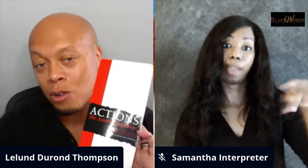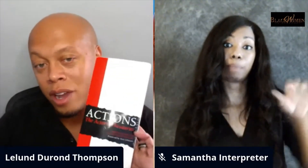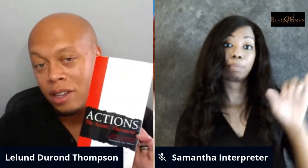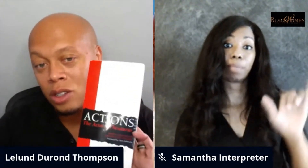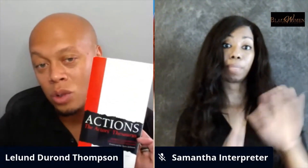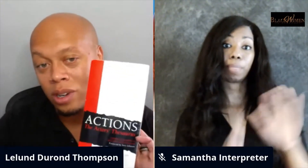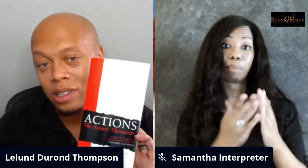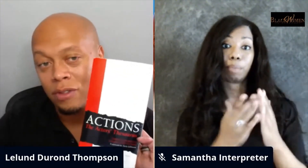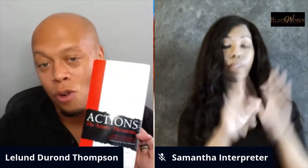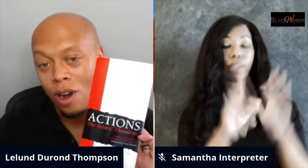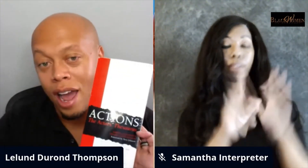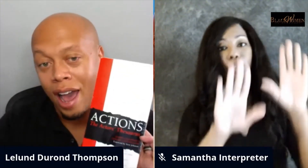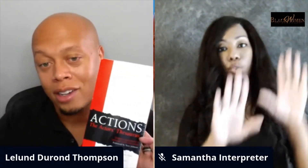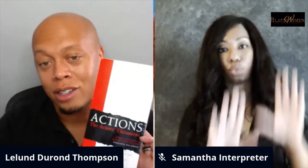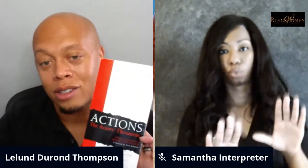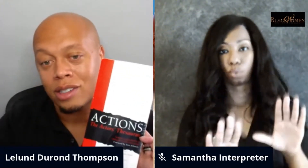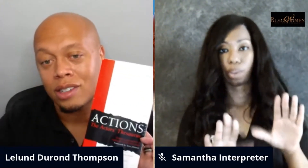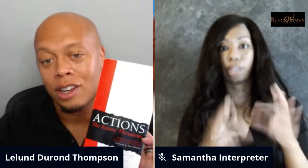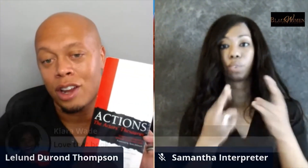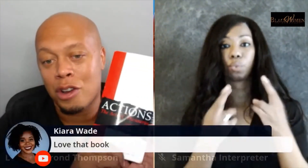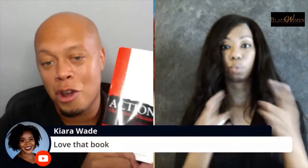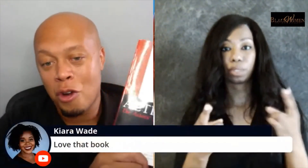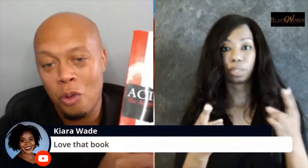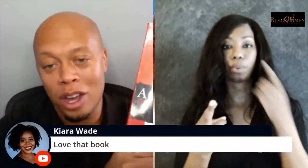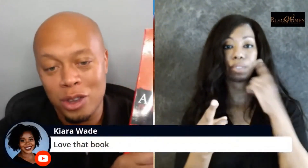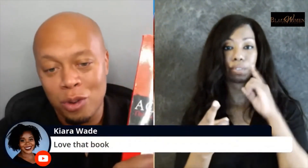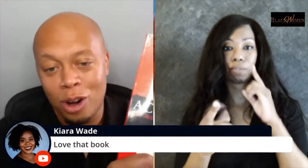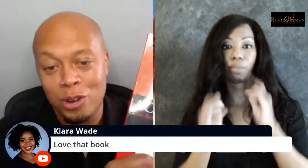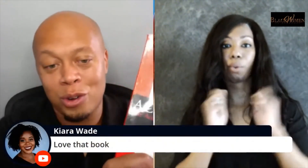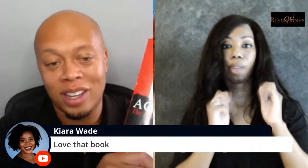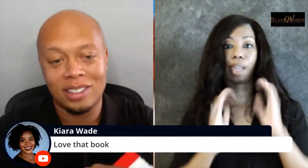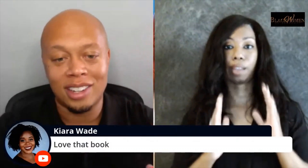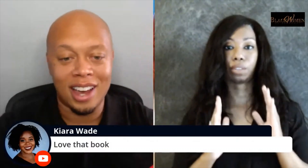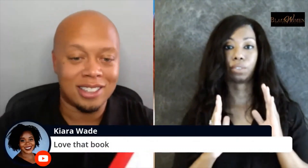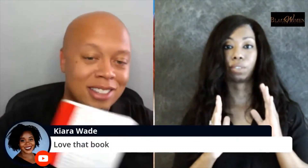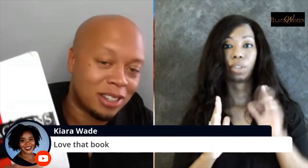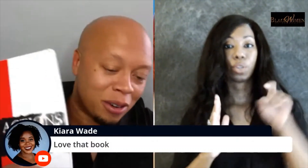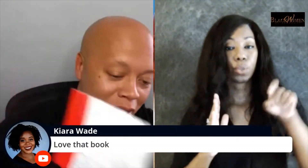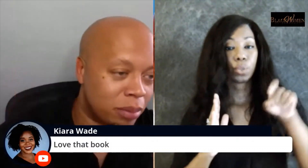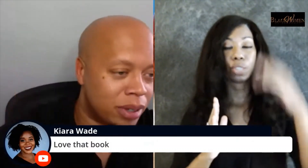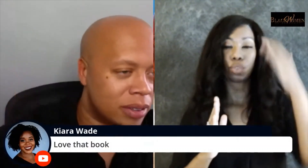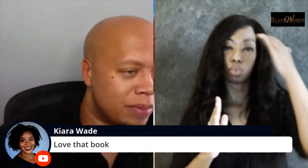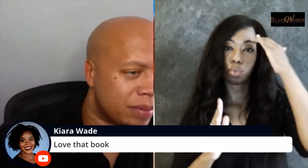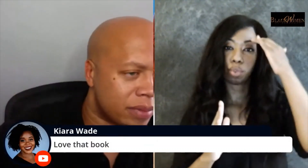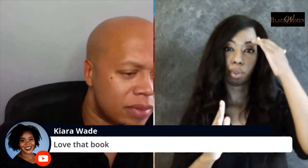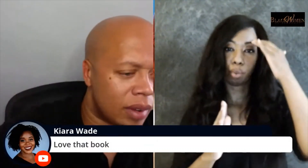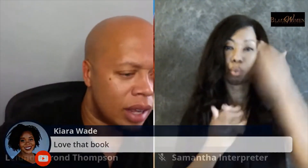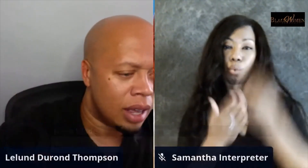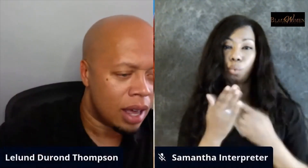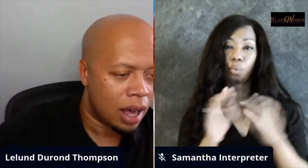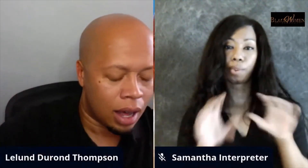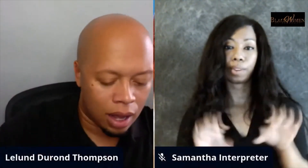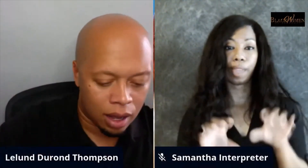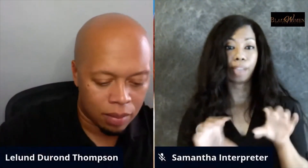It's a great source for actors. Know what you are doing. Yes, it's a great book.